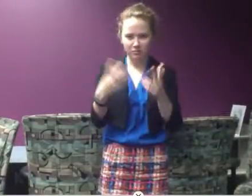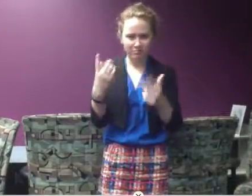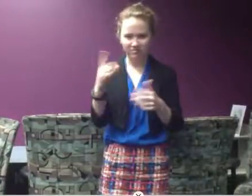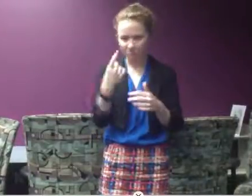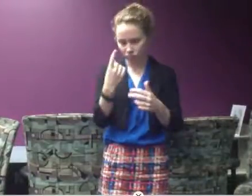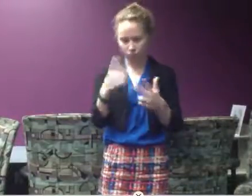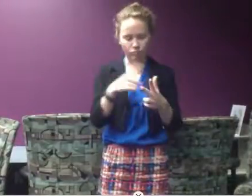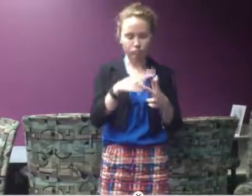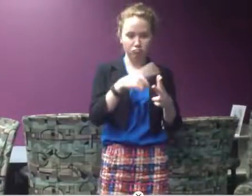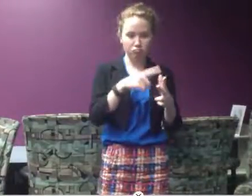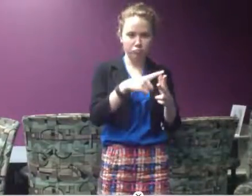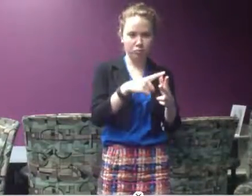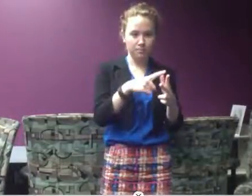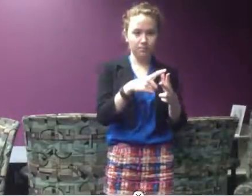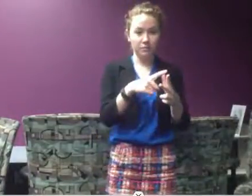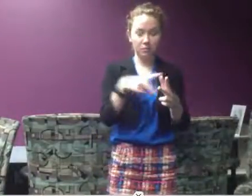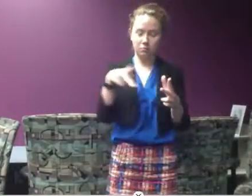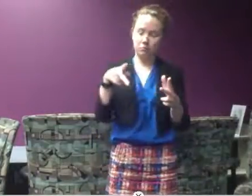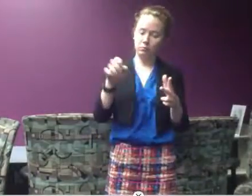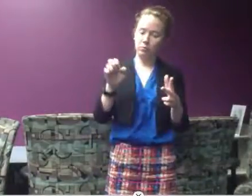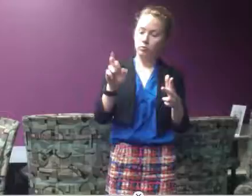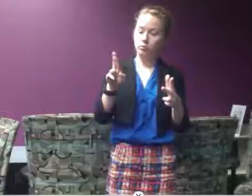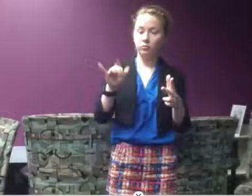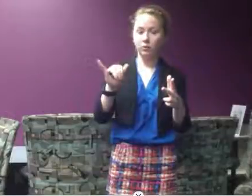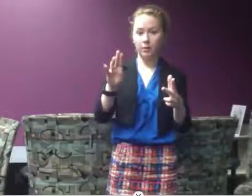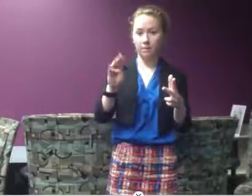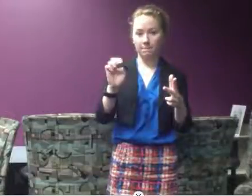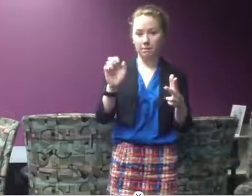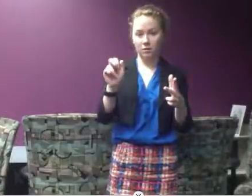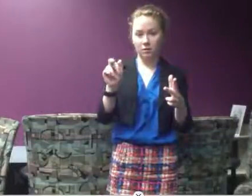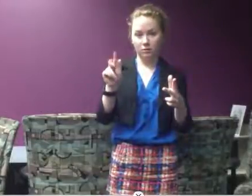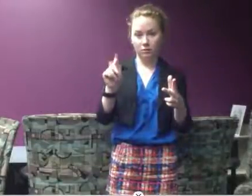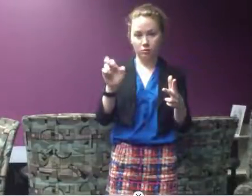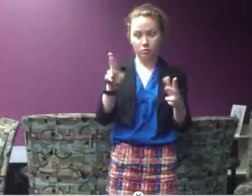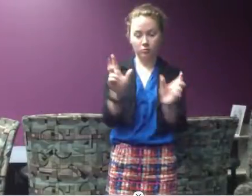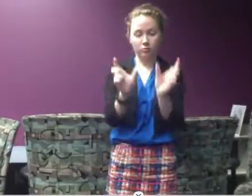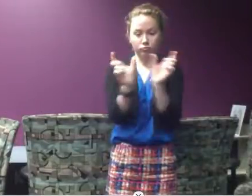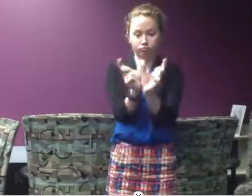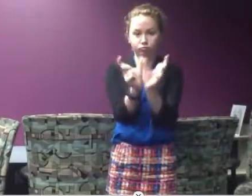And we're going to describe these three things and talk about what they mean. So perimeter, our first one,